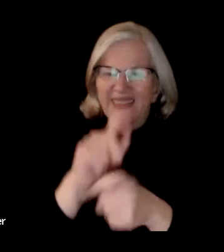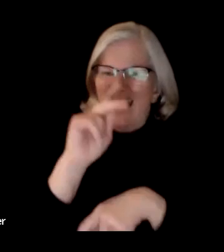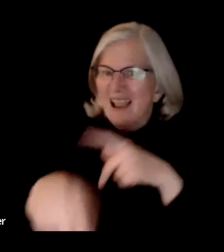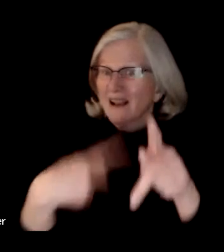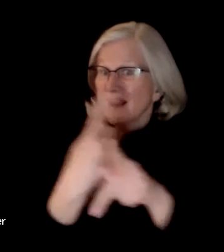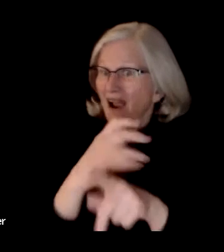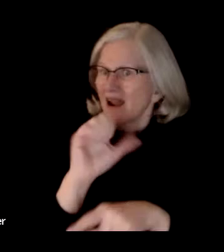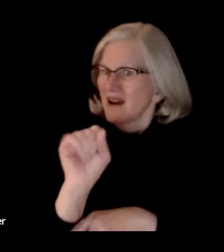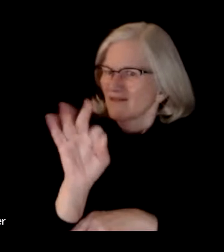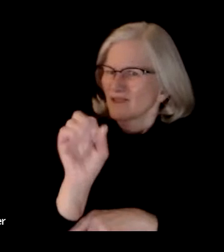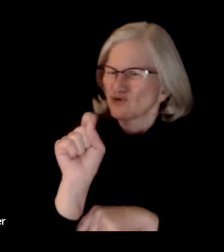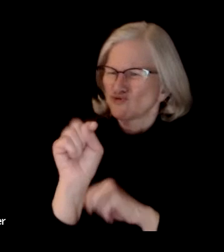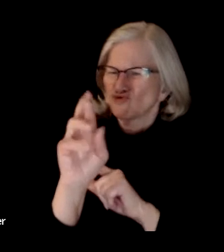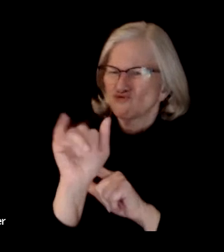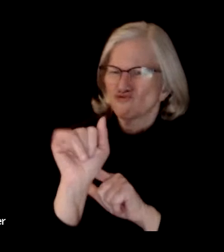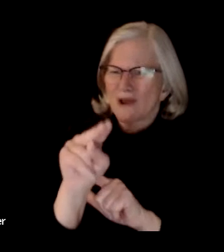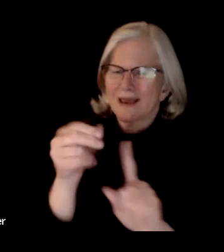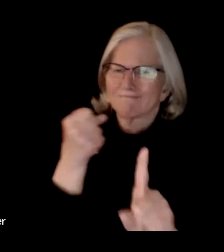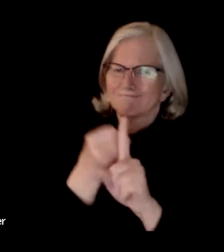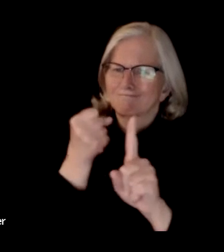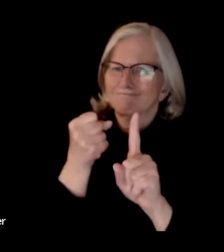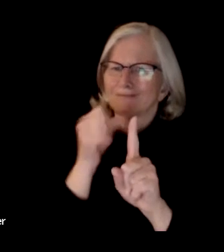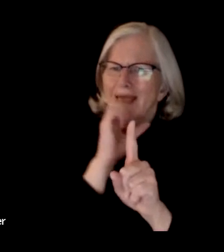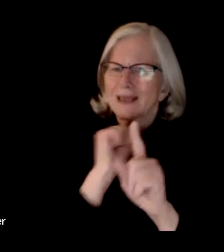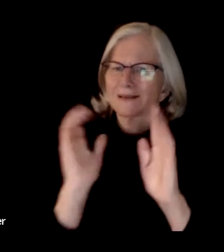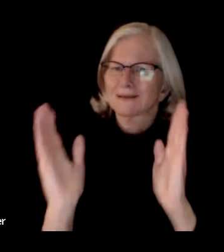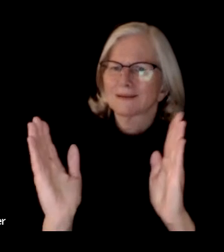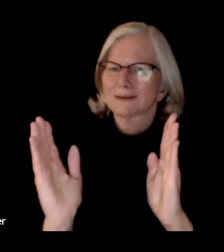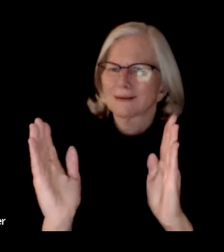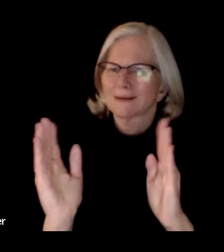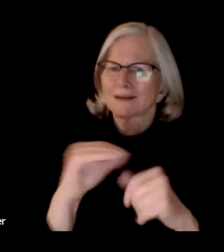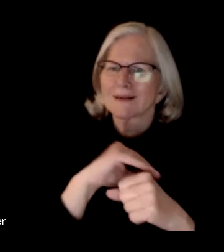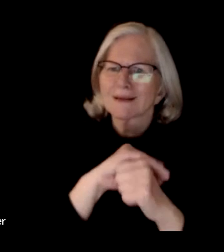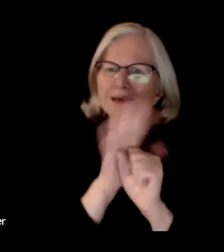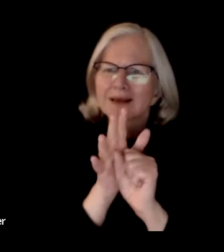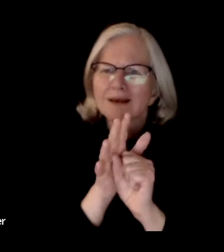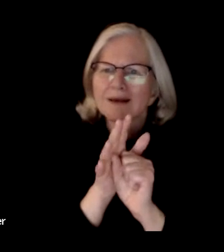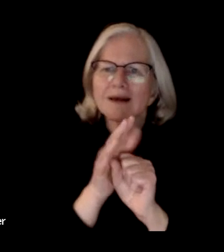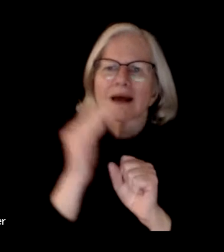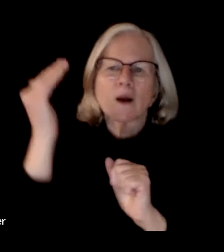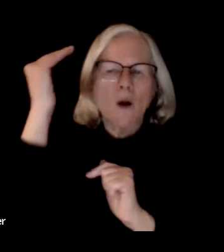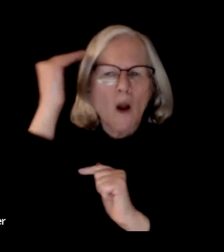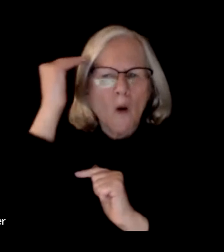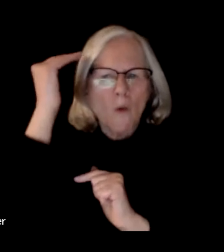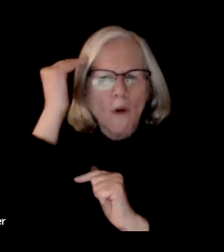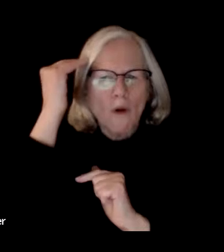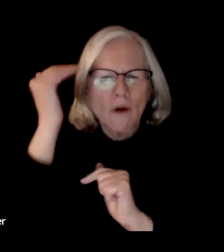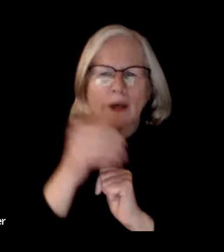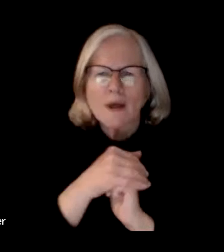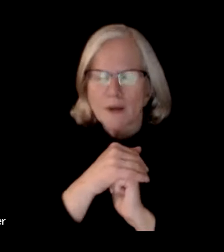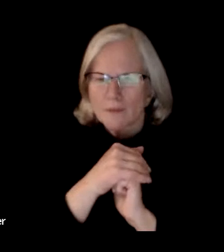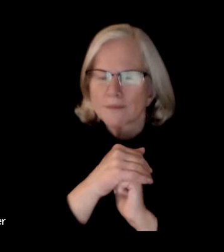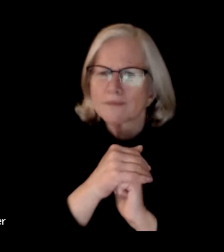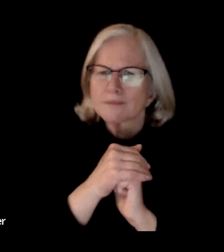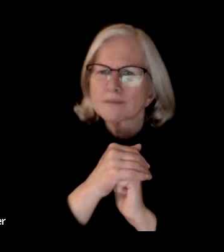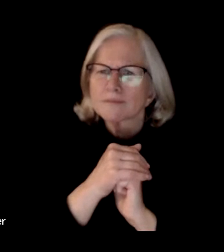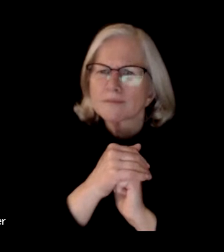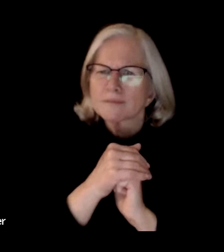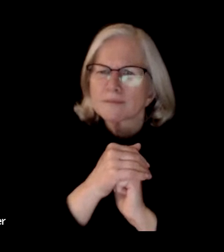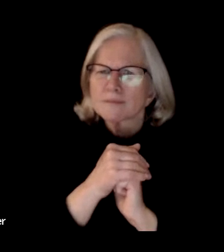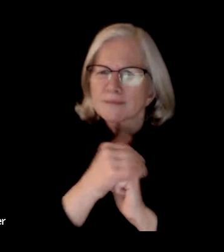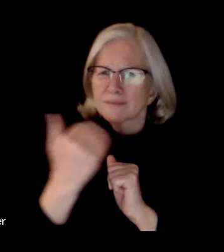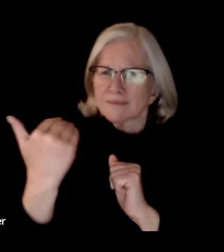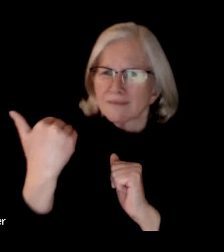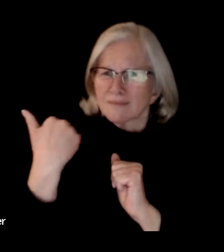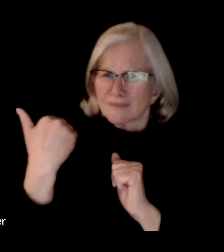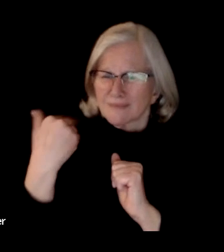All right, and then my other question was going to be about the COVID Aware, the latest news. I was curious if you had numbers since launching in November of if you've seen